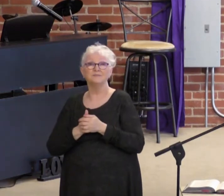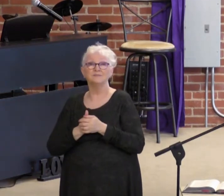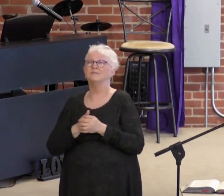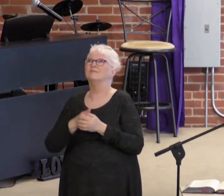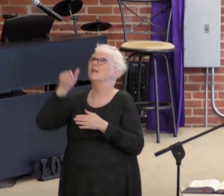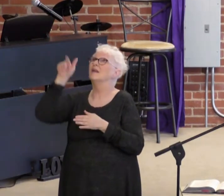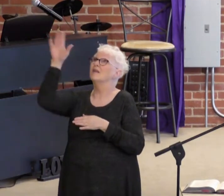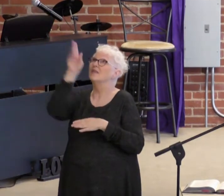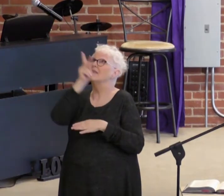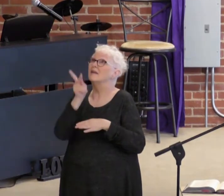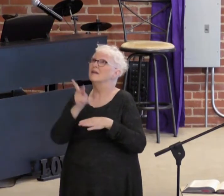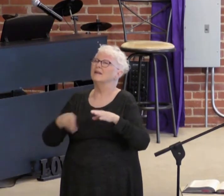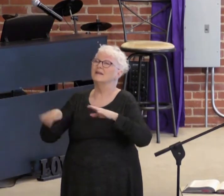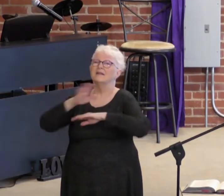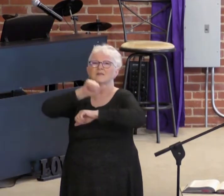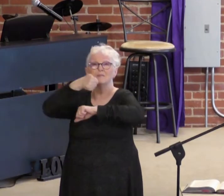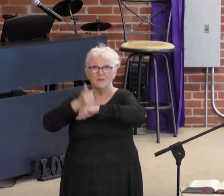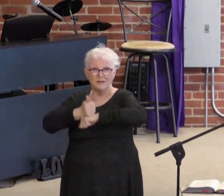Thy kingdom come.